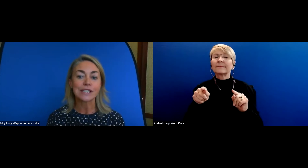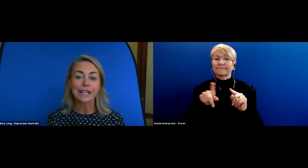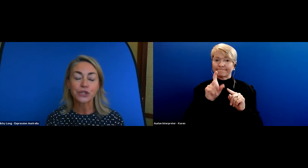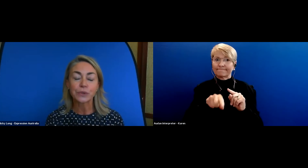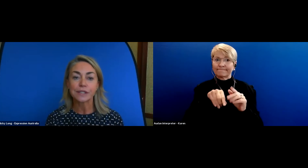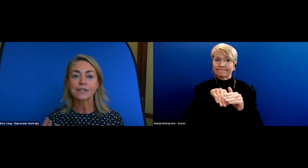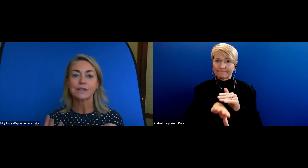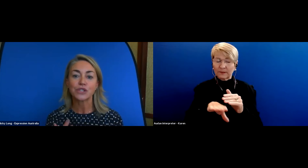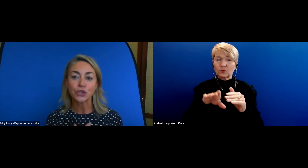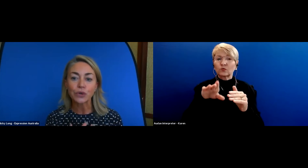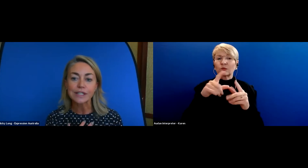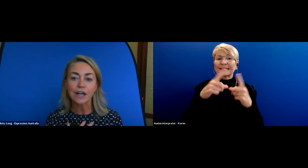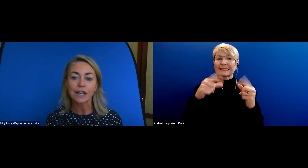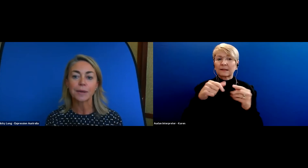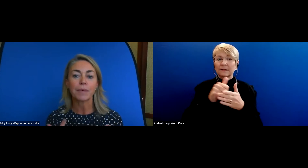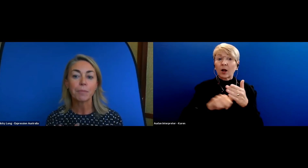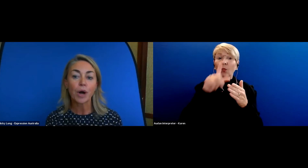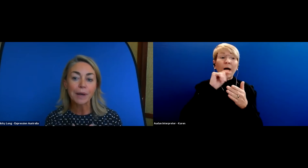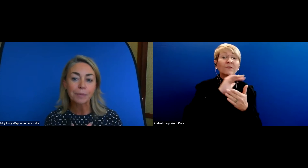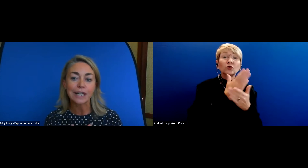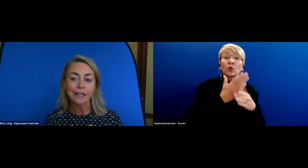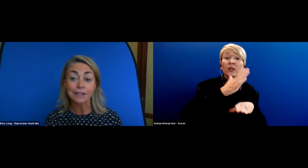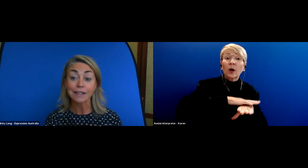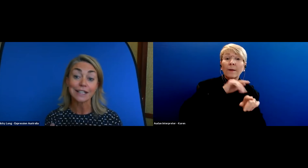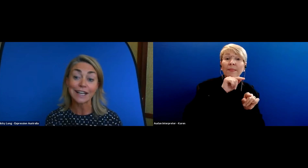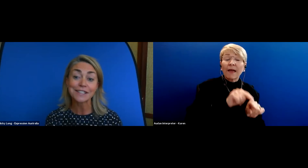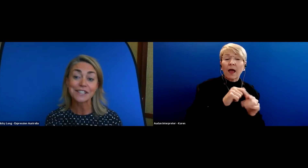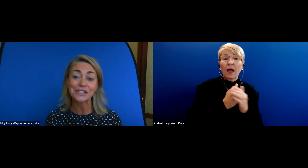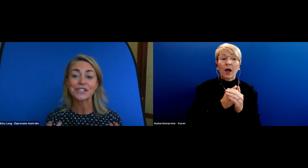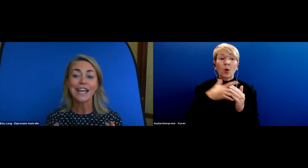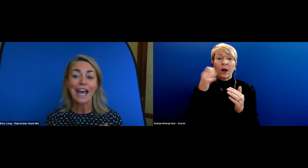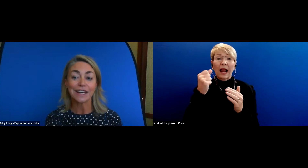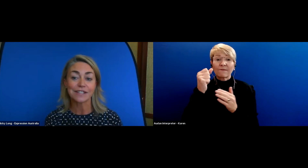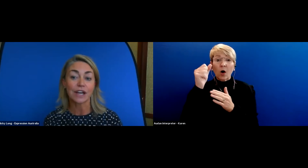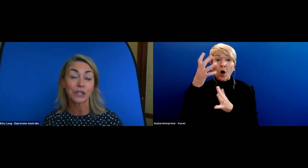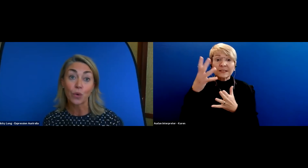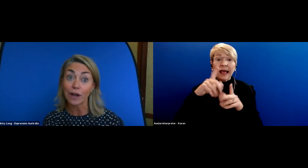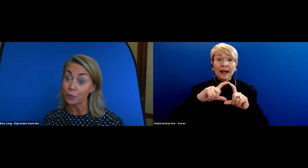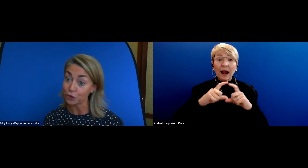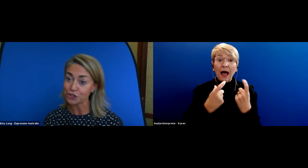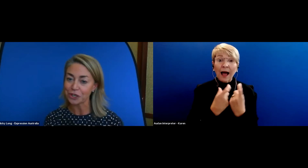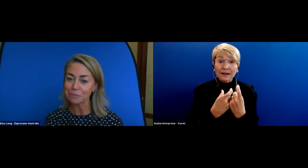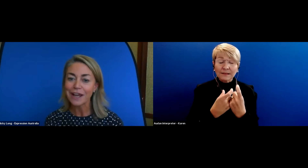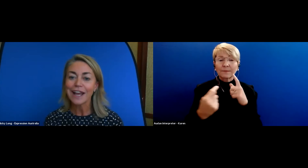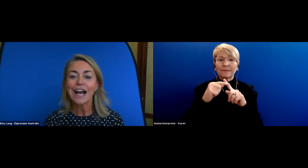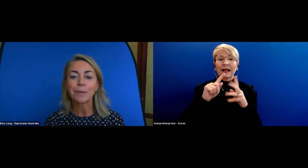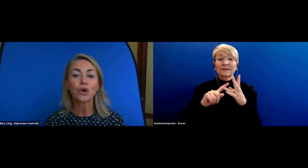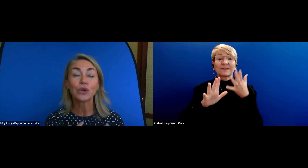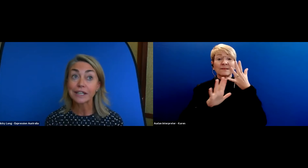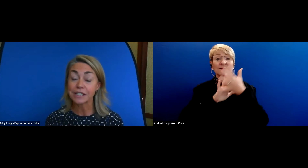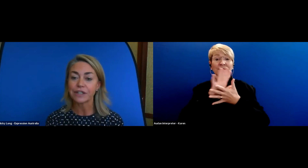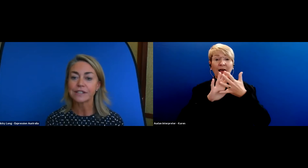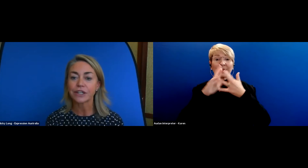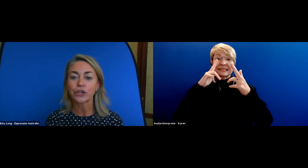is Auslan tours, story time, pop-up classes, and a sign choir workshop.